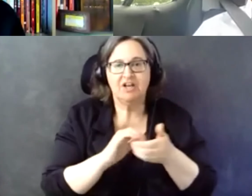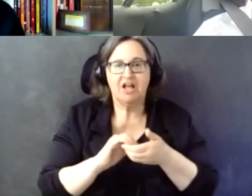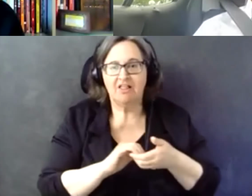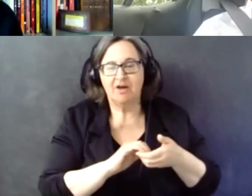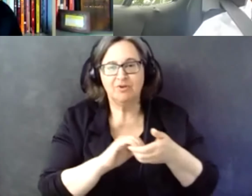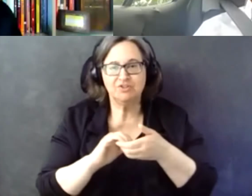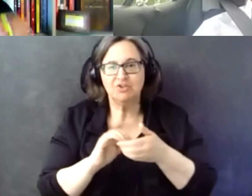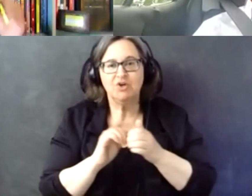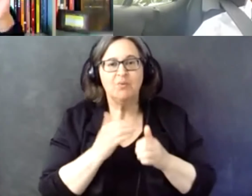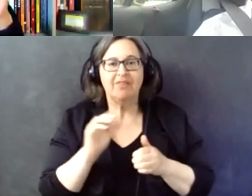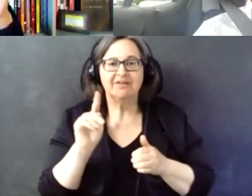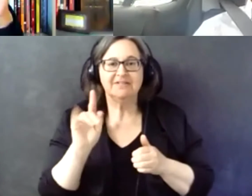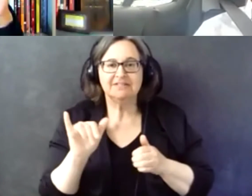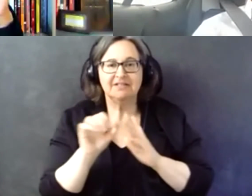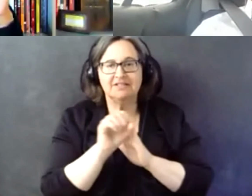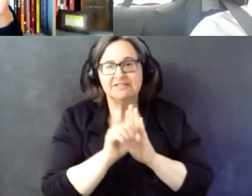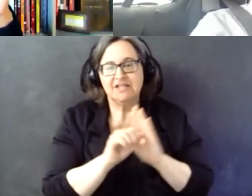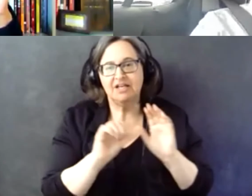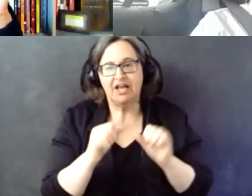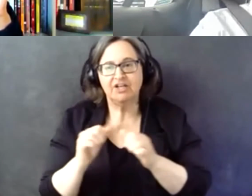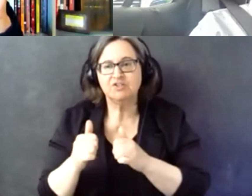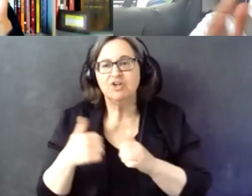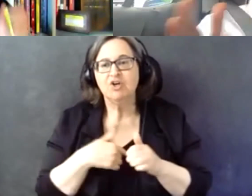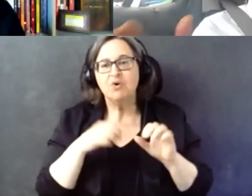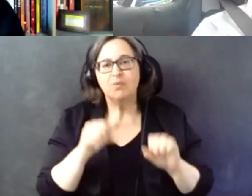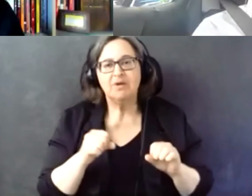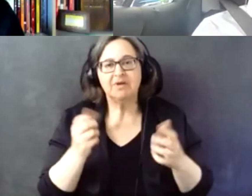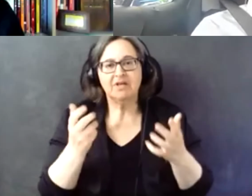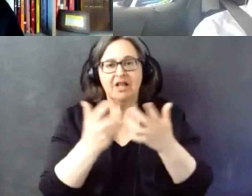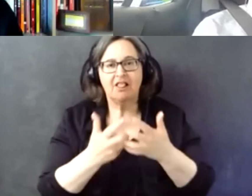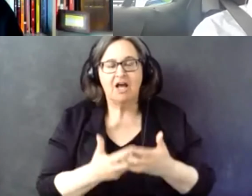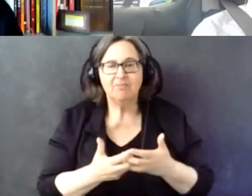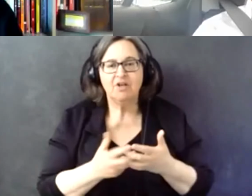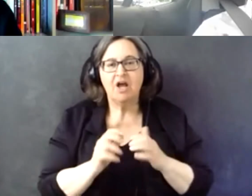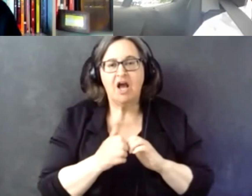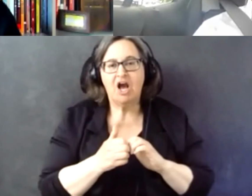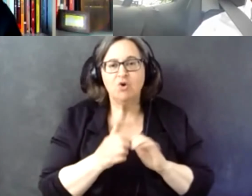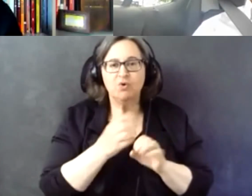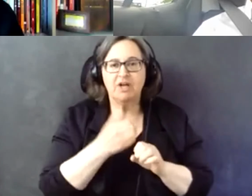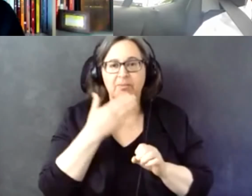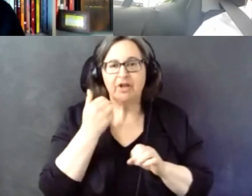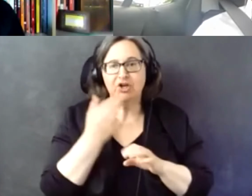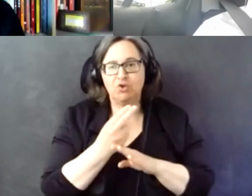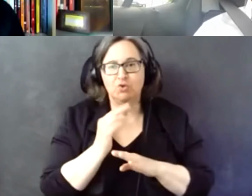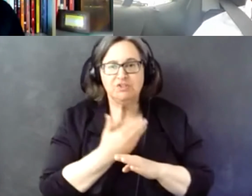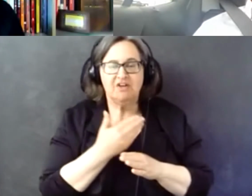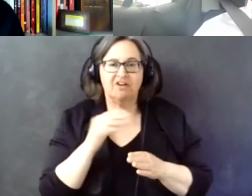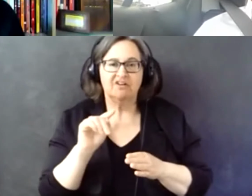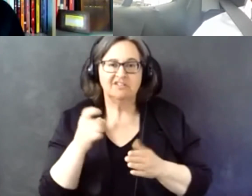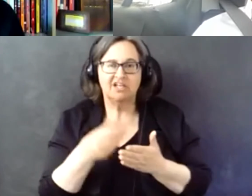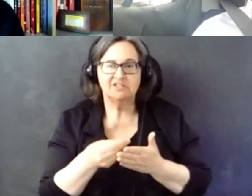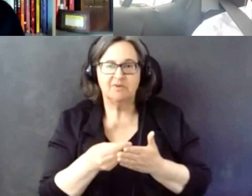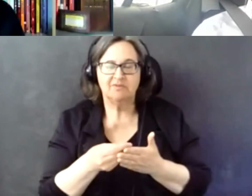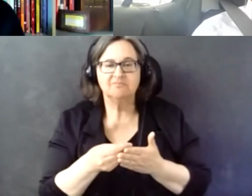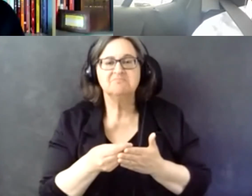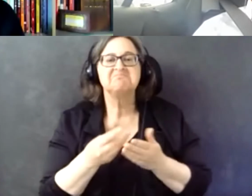with our city and state uh agencies so we could be in alignment or how to get a better use of our tax dollars to